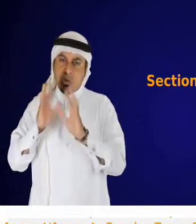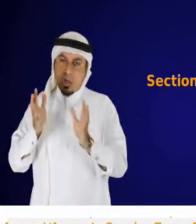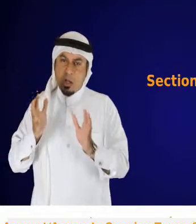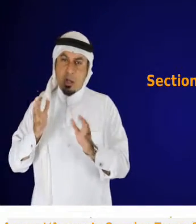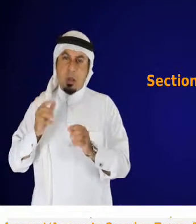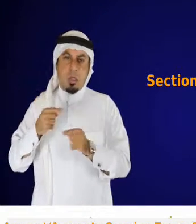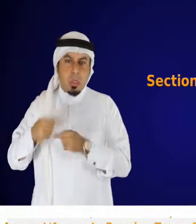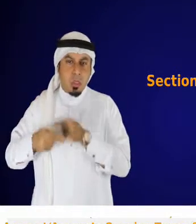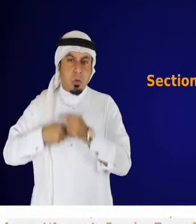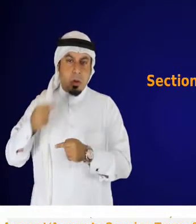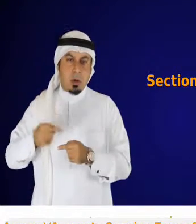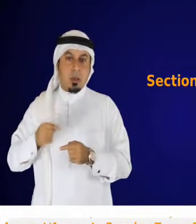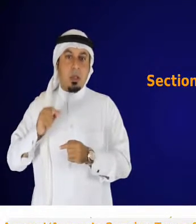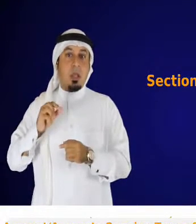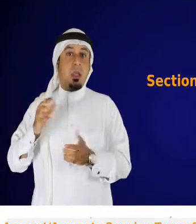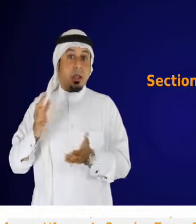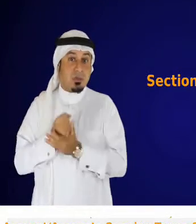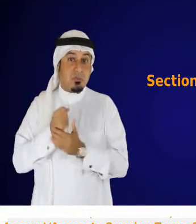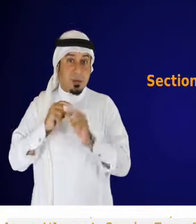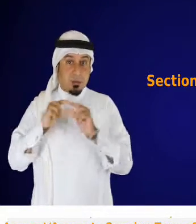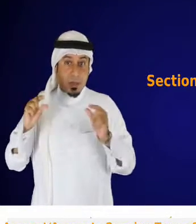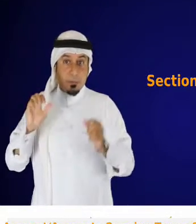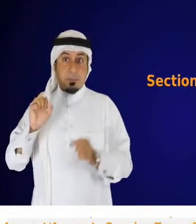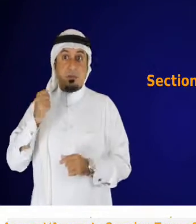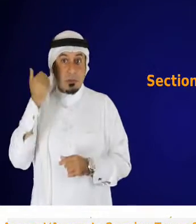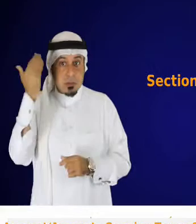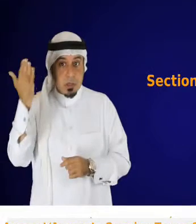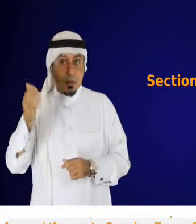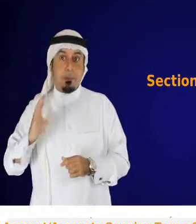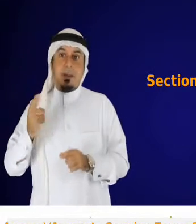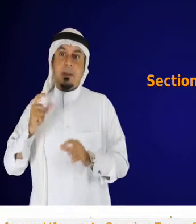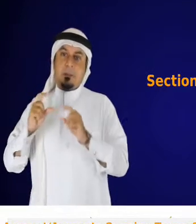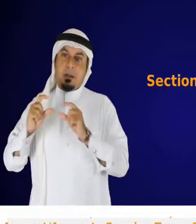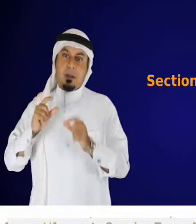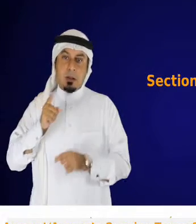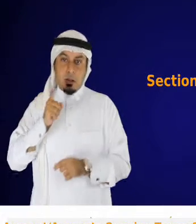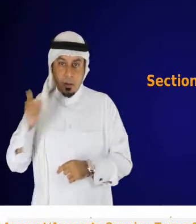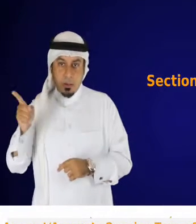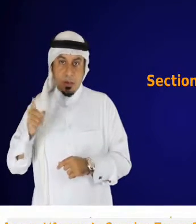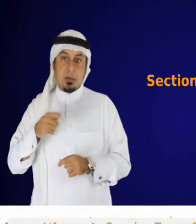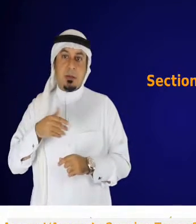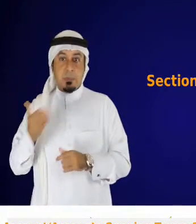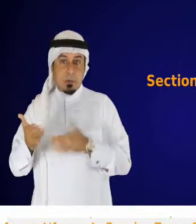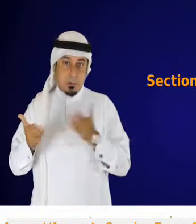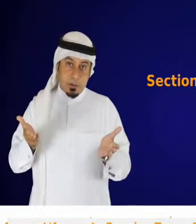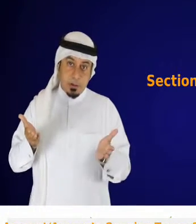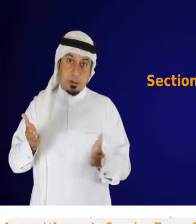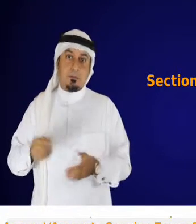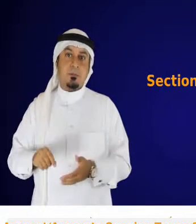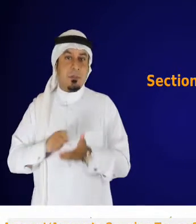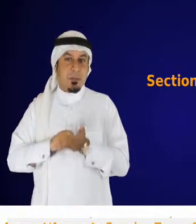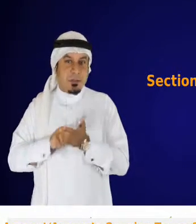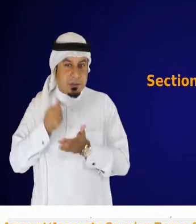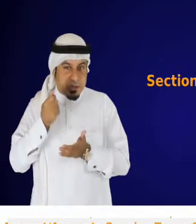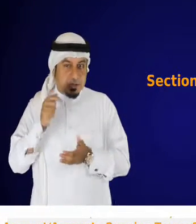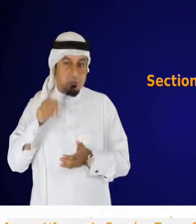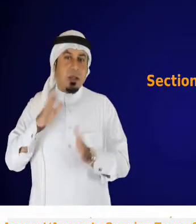holder accepts to be solely responsible for all such risks and any costs and expenses, however arising, including